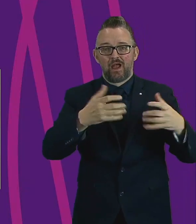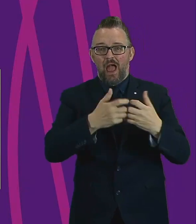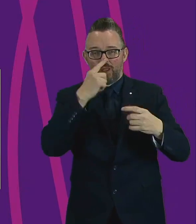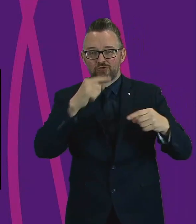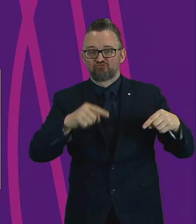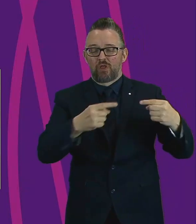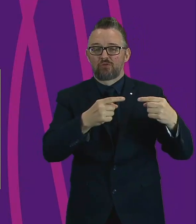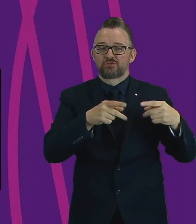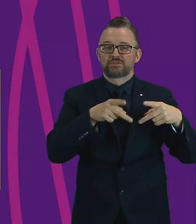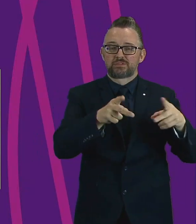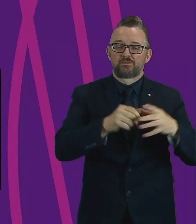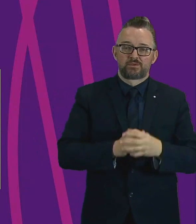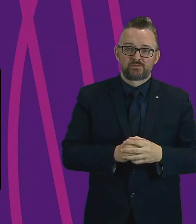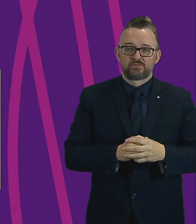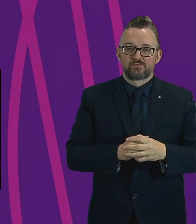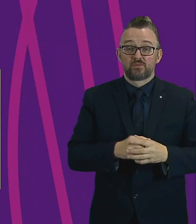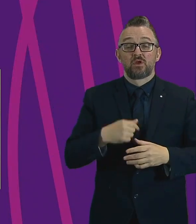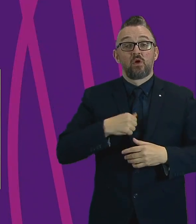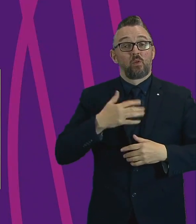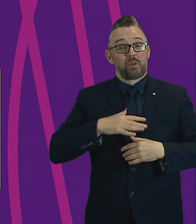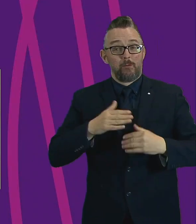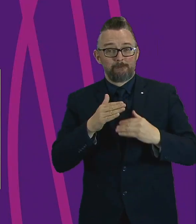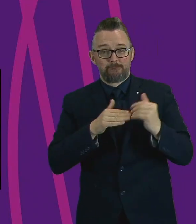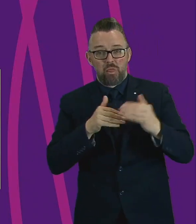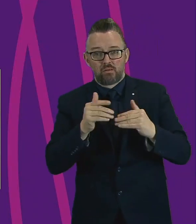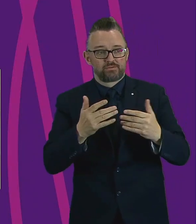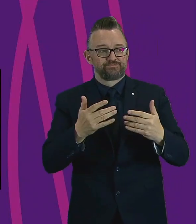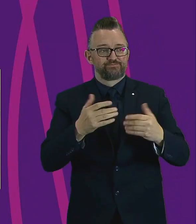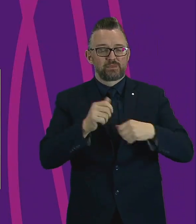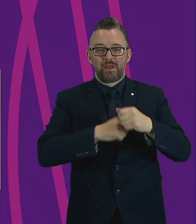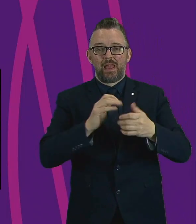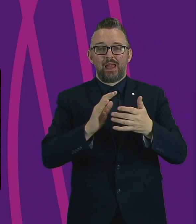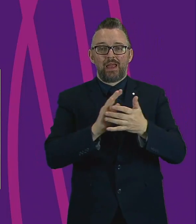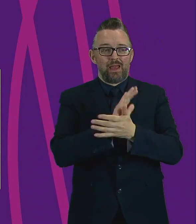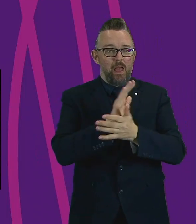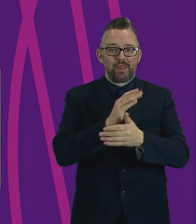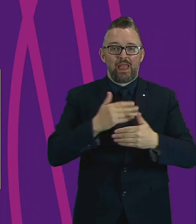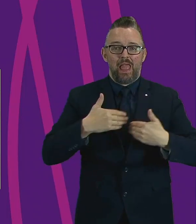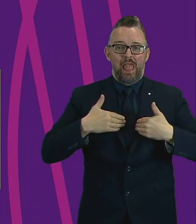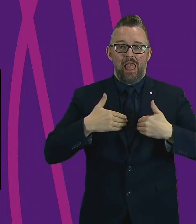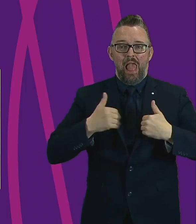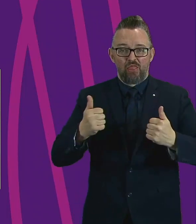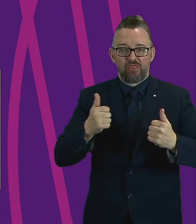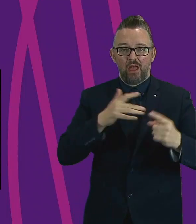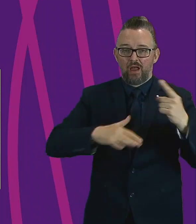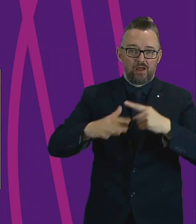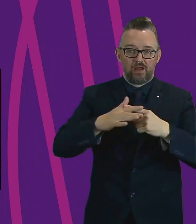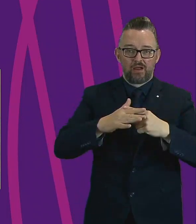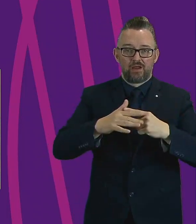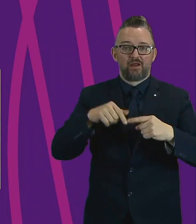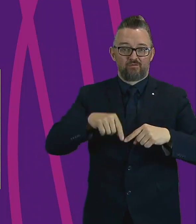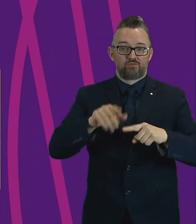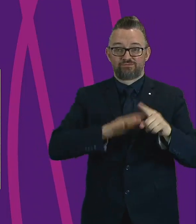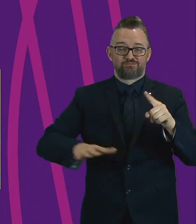that we all want to see, which will help build that healthier, happier nation which we all want to see in the future. Thank you.